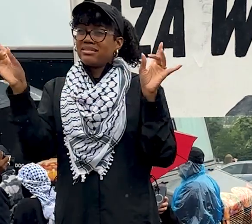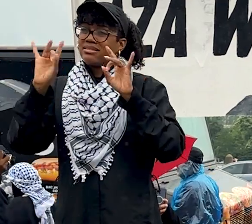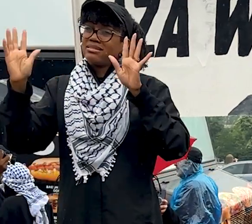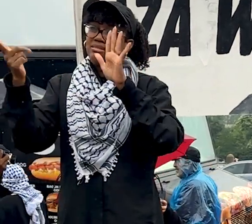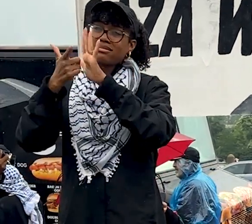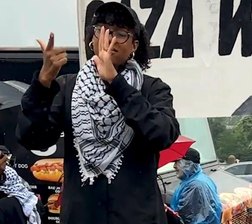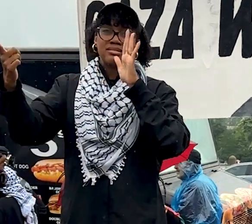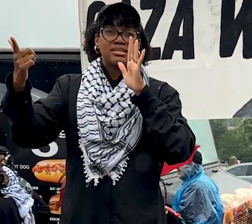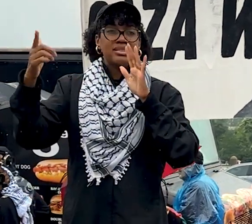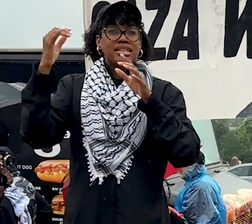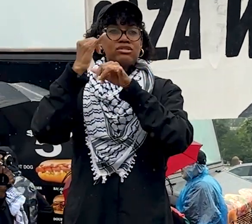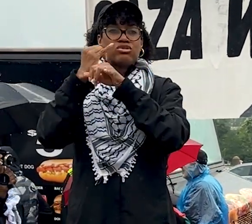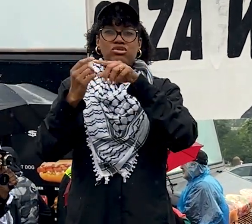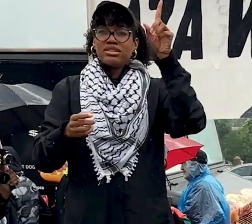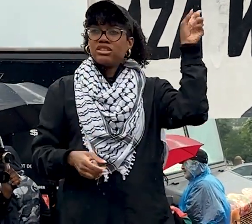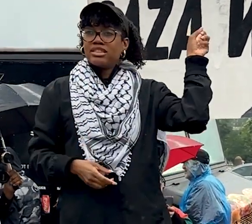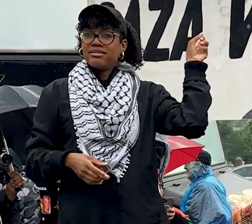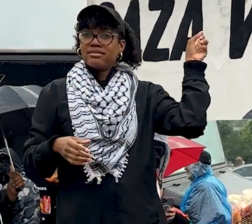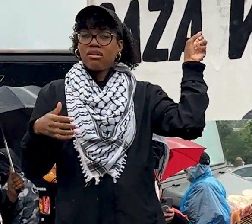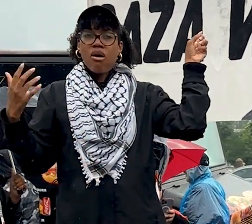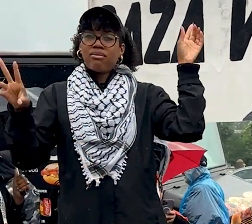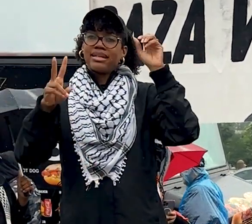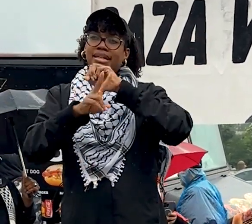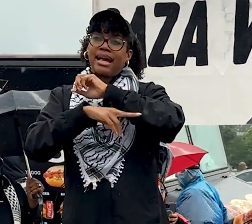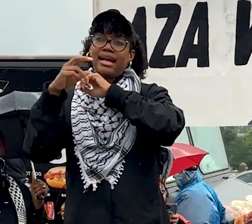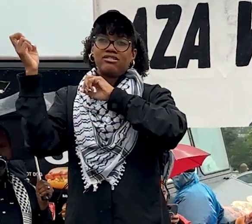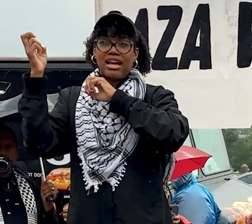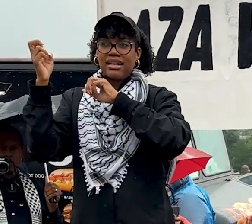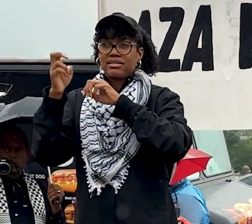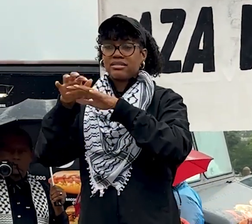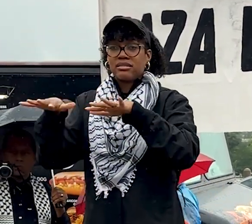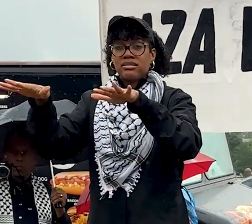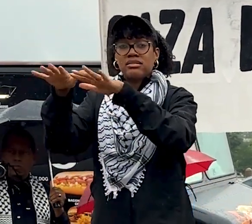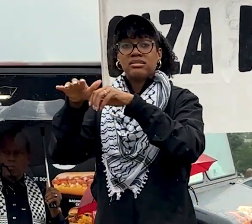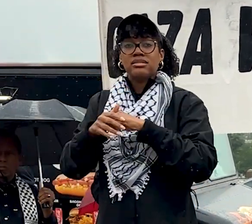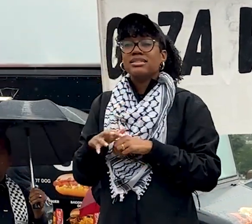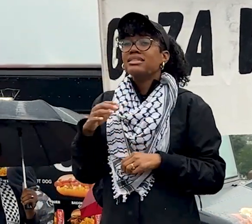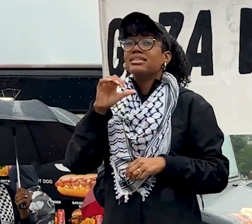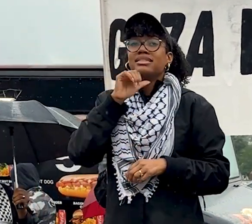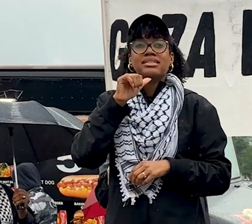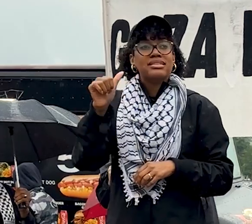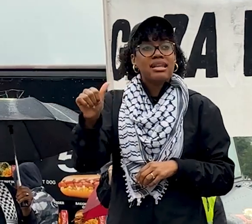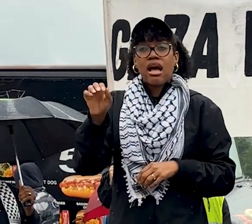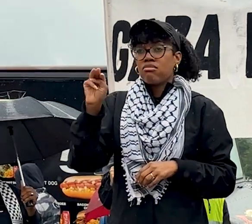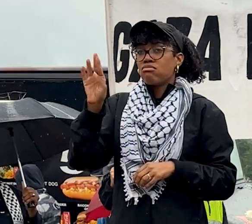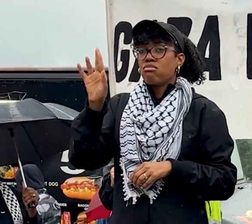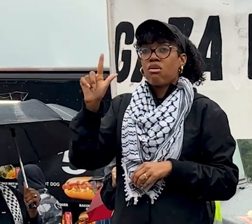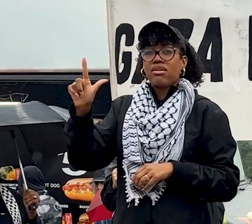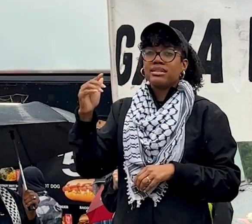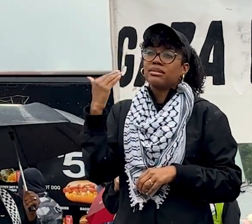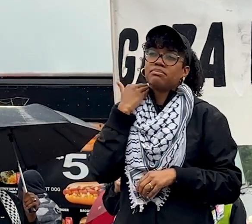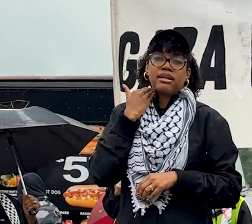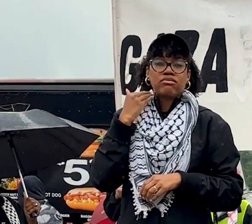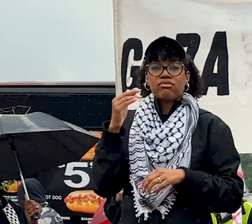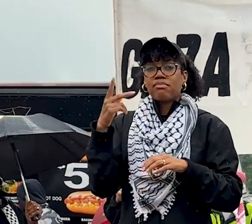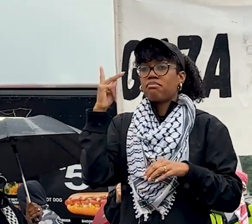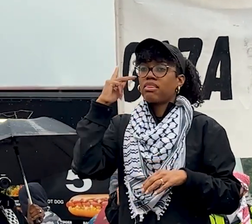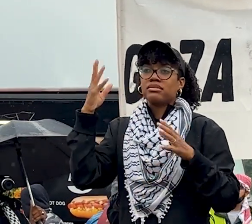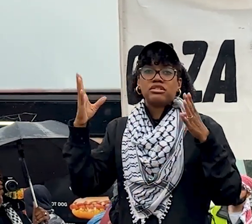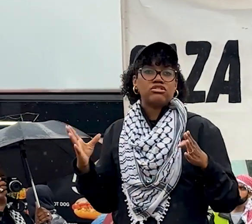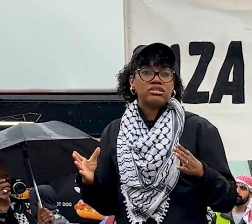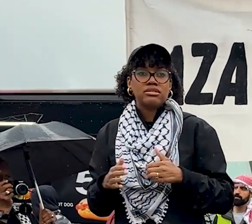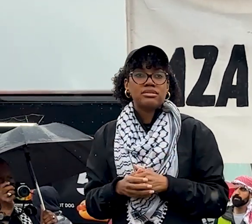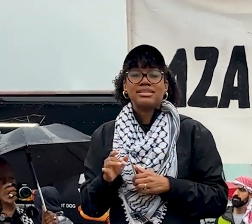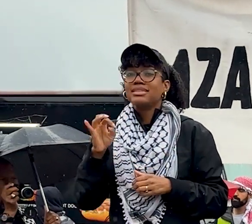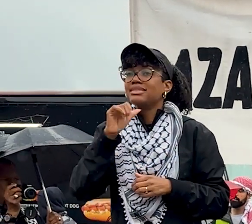hijacked. It is not the bankrupt, morally bankrupt politicians. It is not the